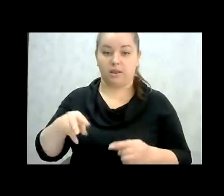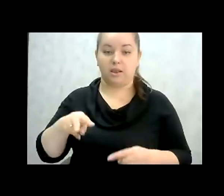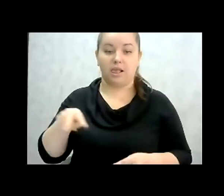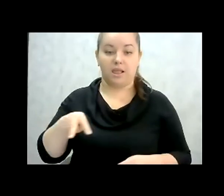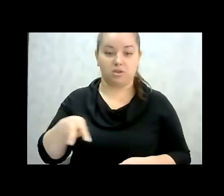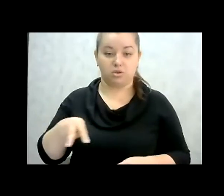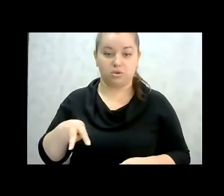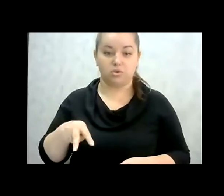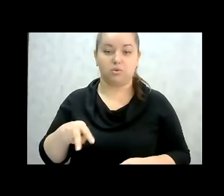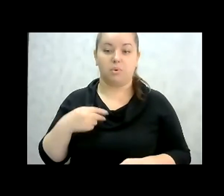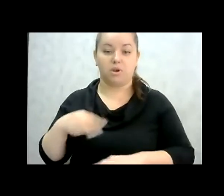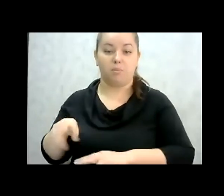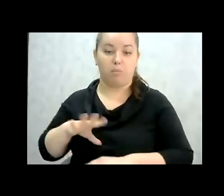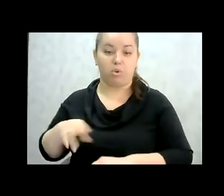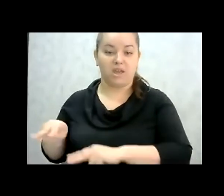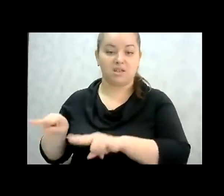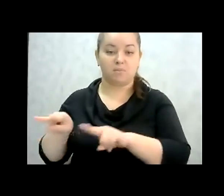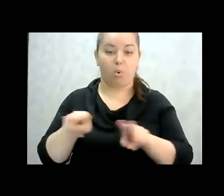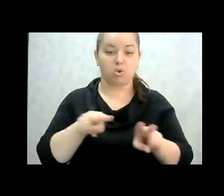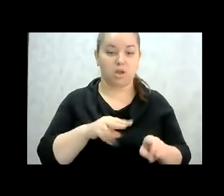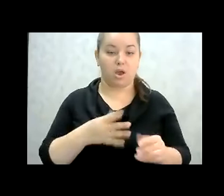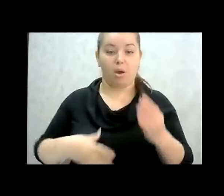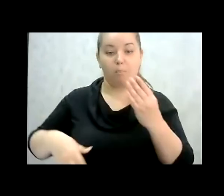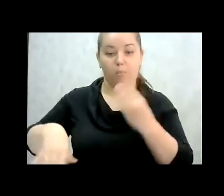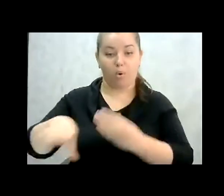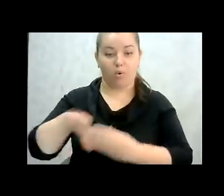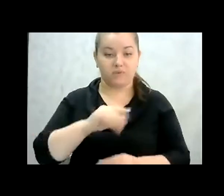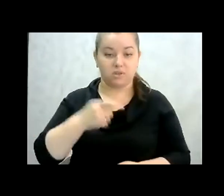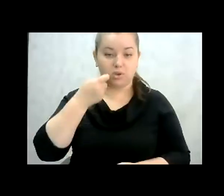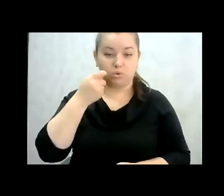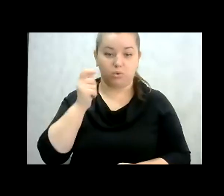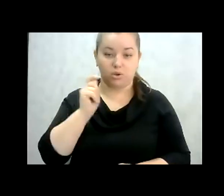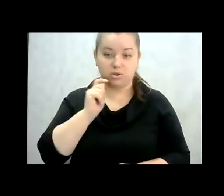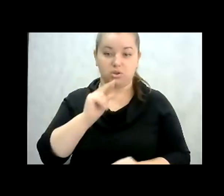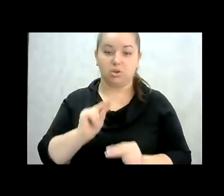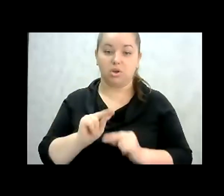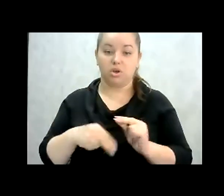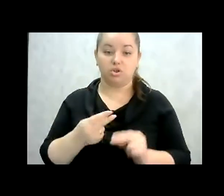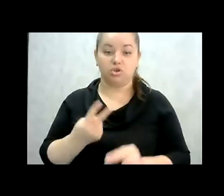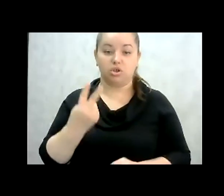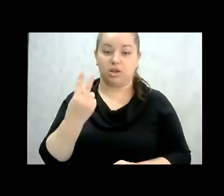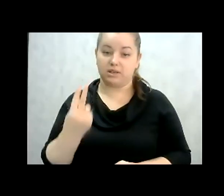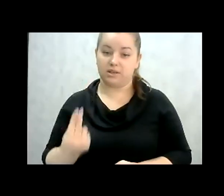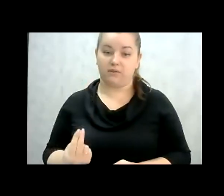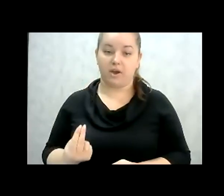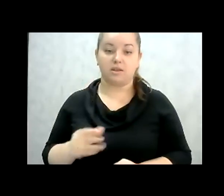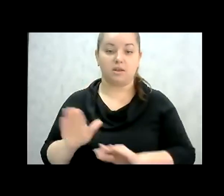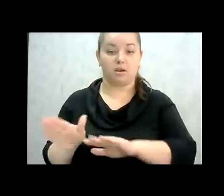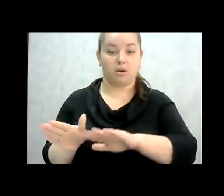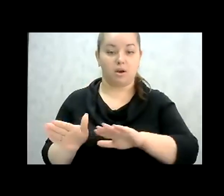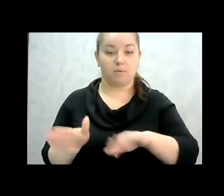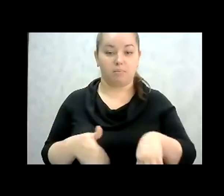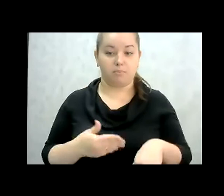which we published the day after the first round, which noted some improvements in the new election code and